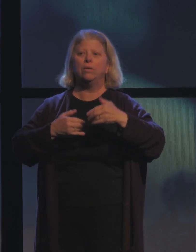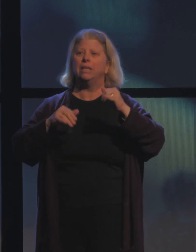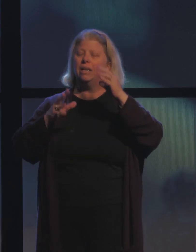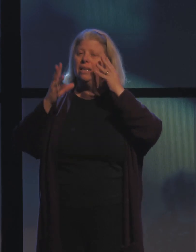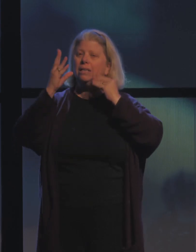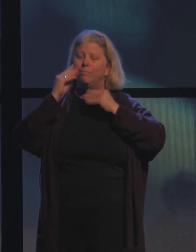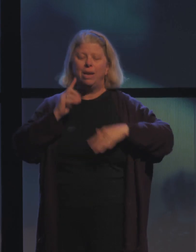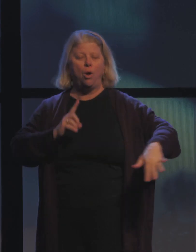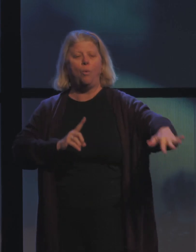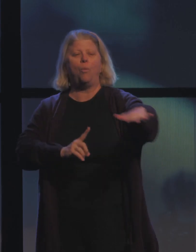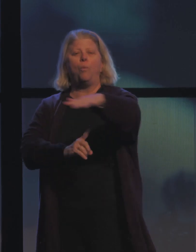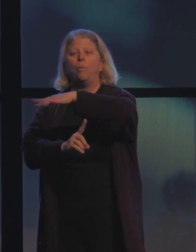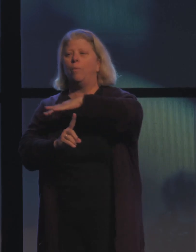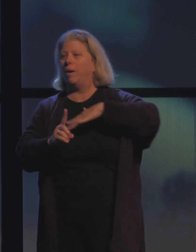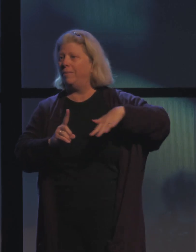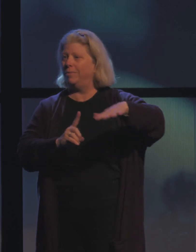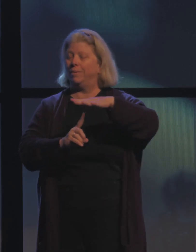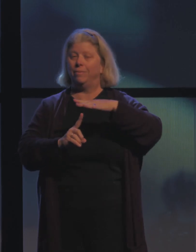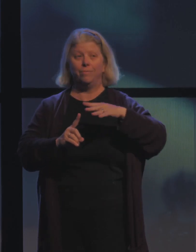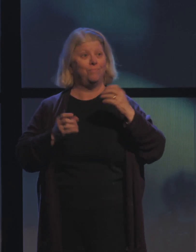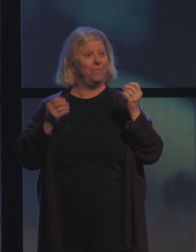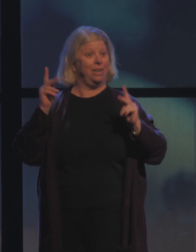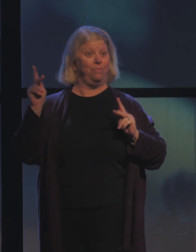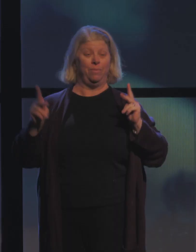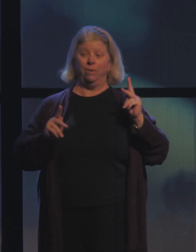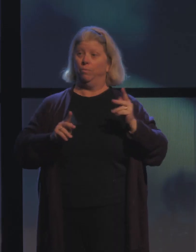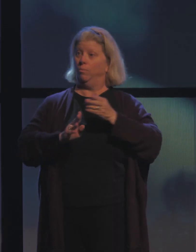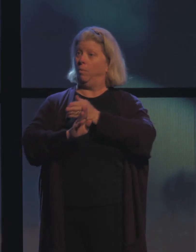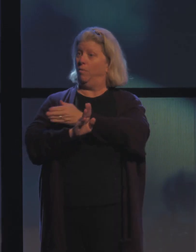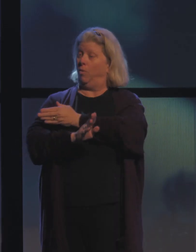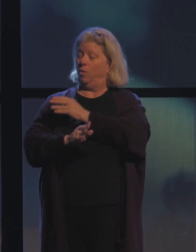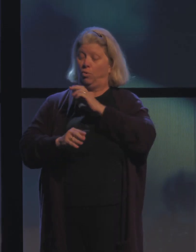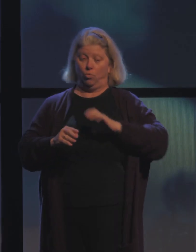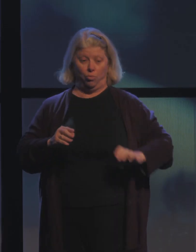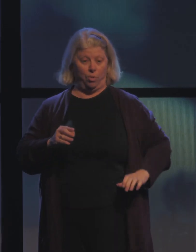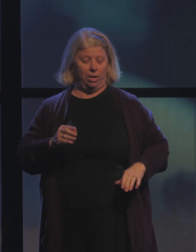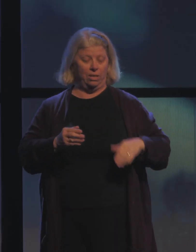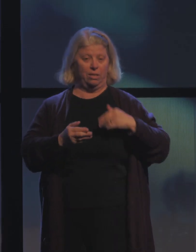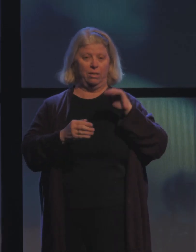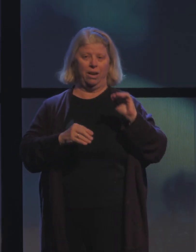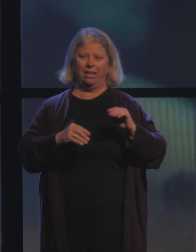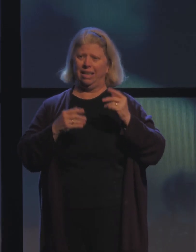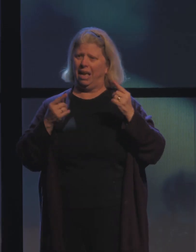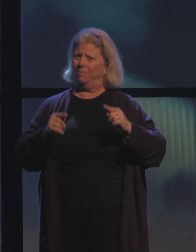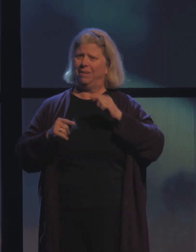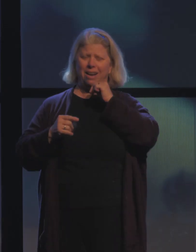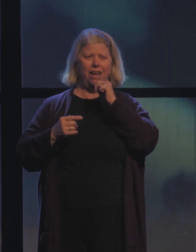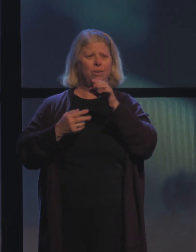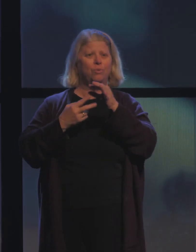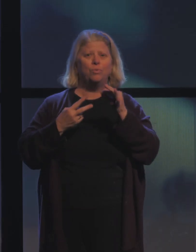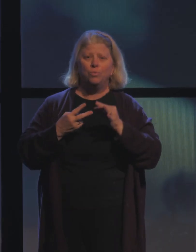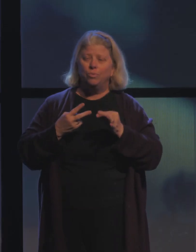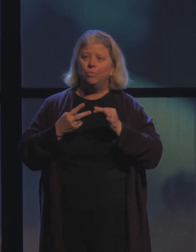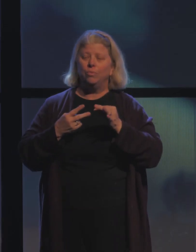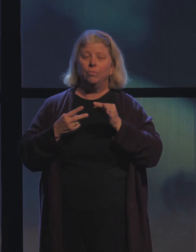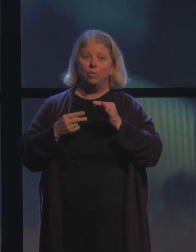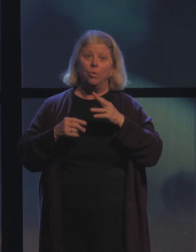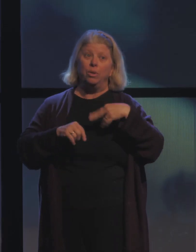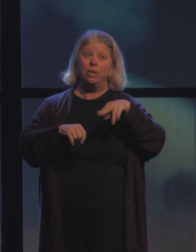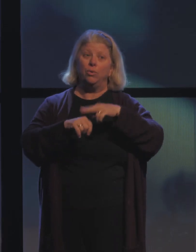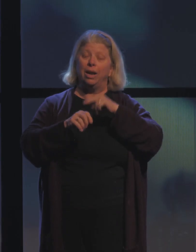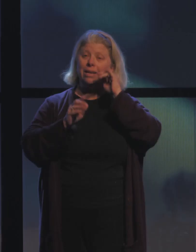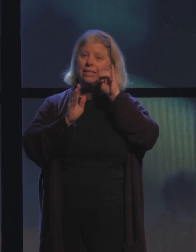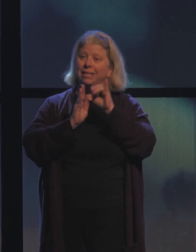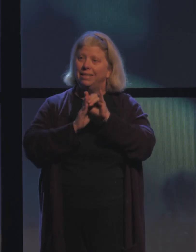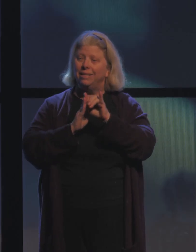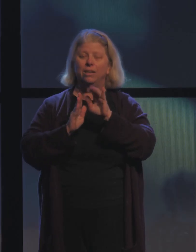experiential and around them. And for many people, before this Christ child came, it wasn't even necessarily a choice. It was the national